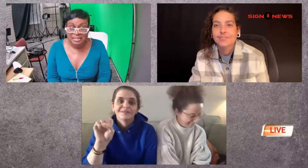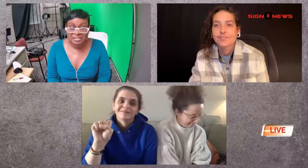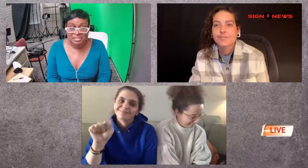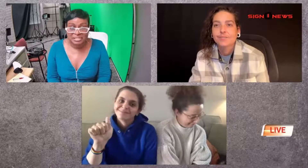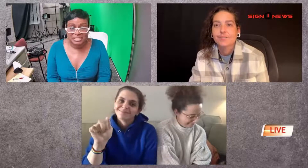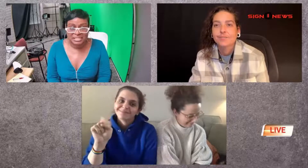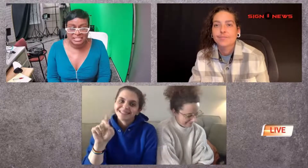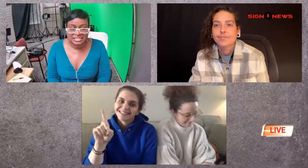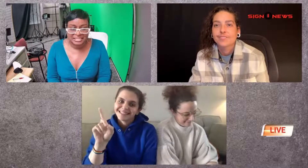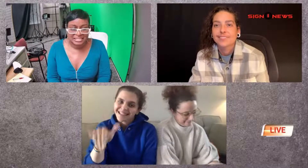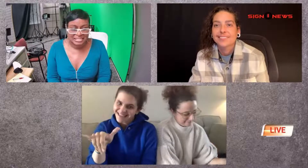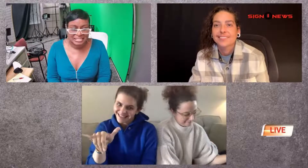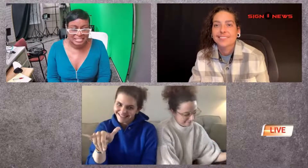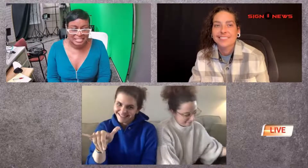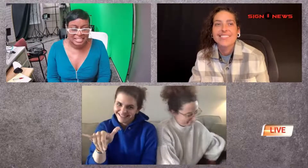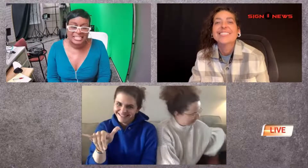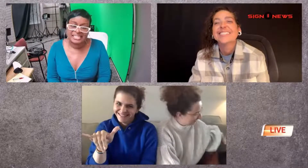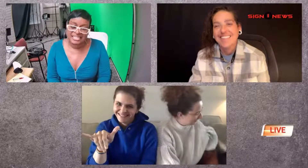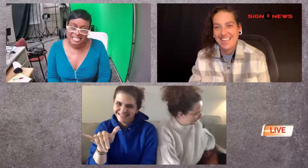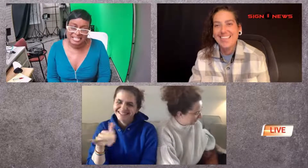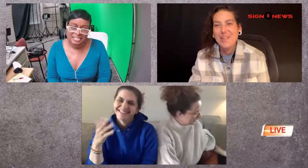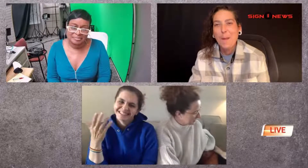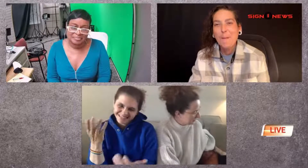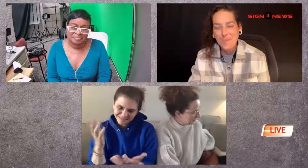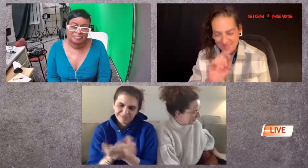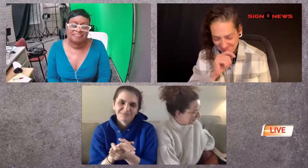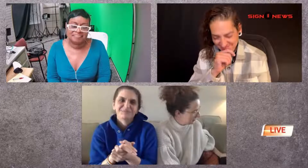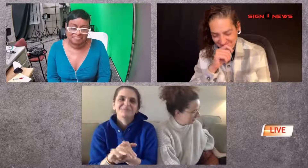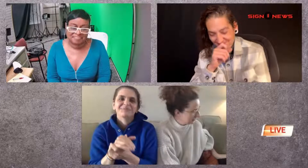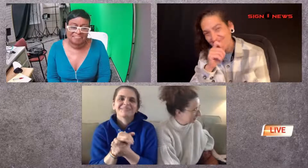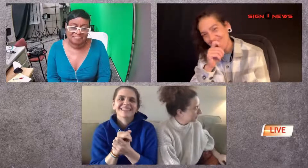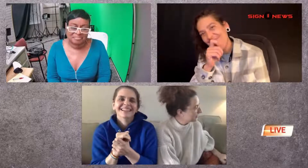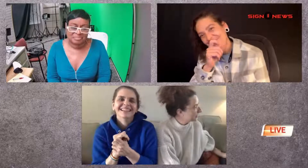My character is Sandy.